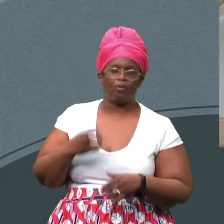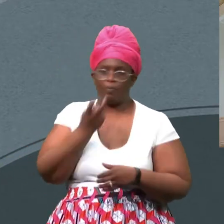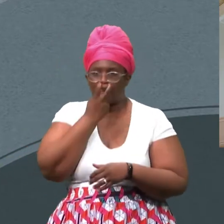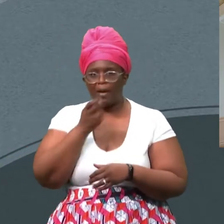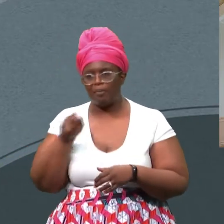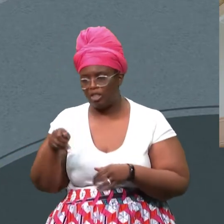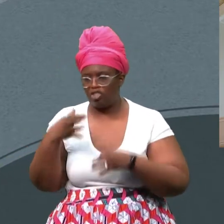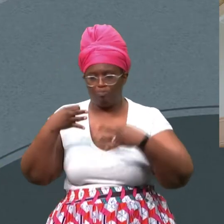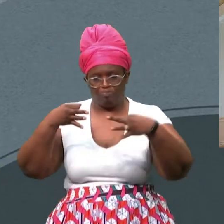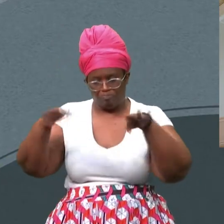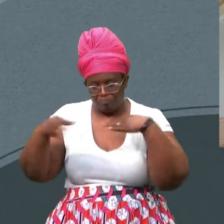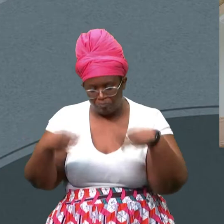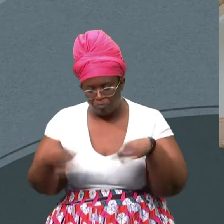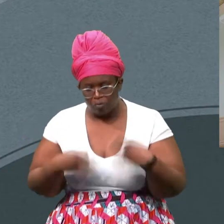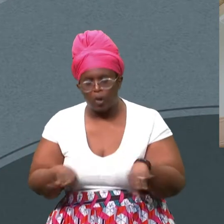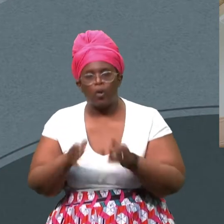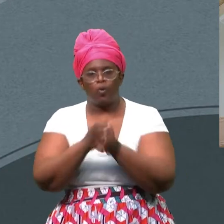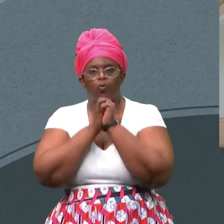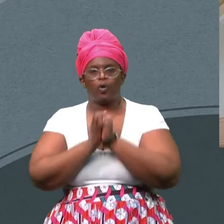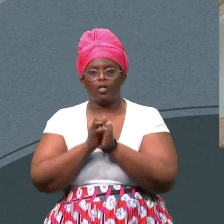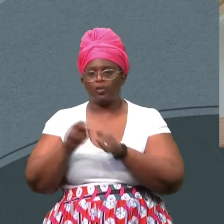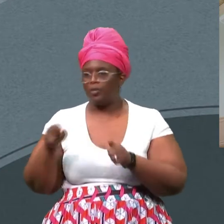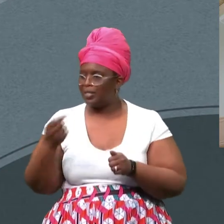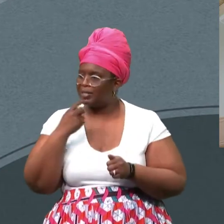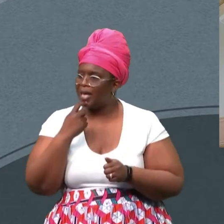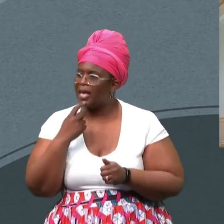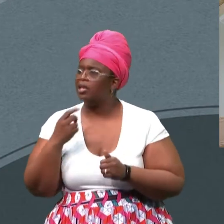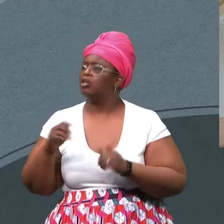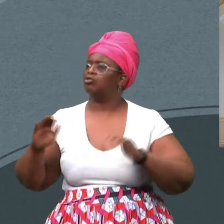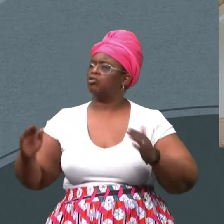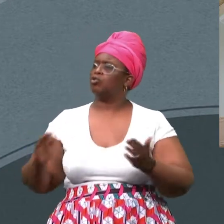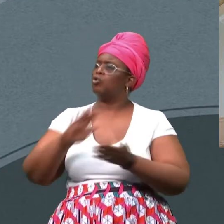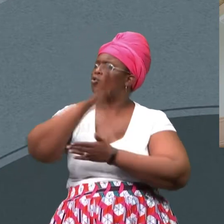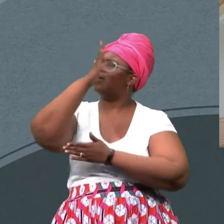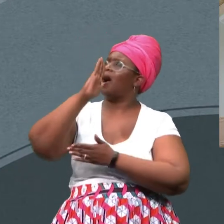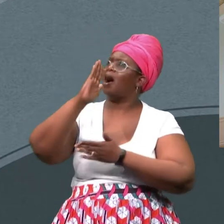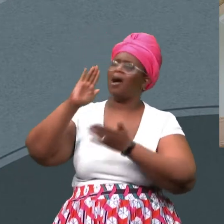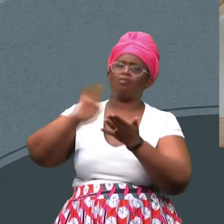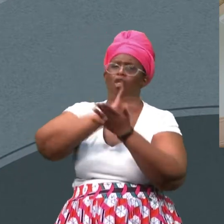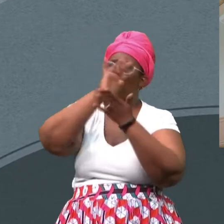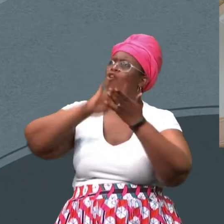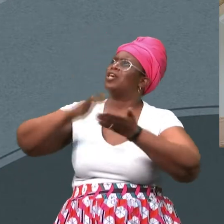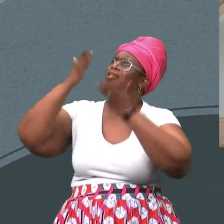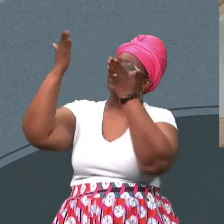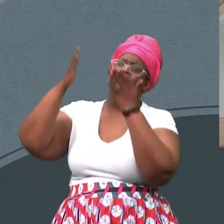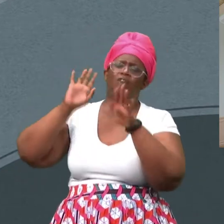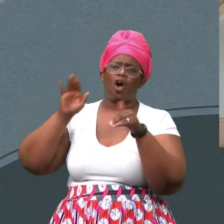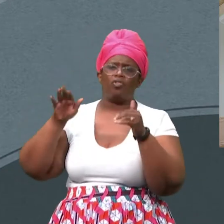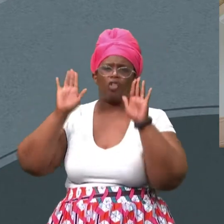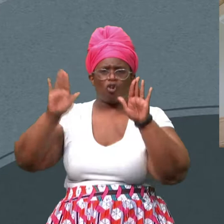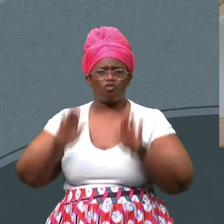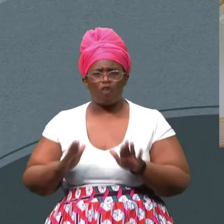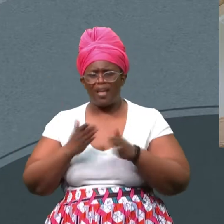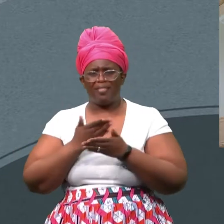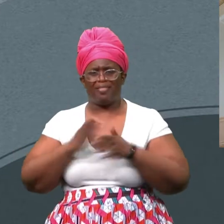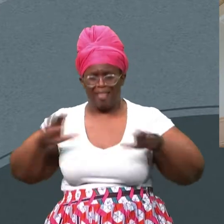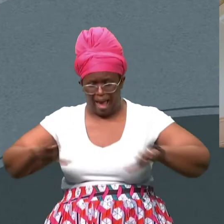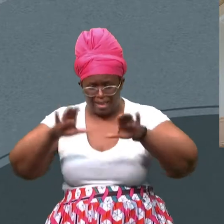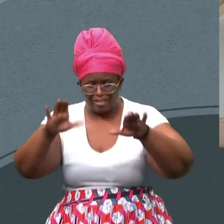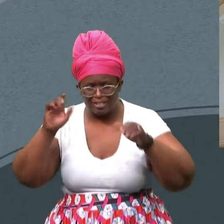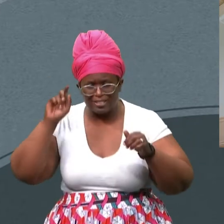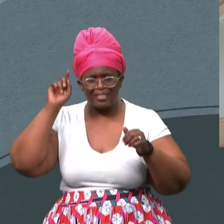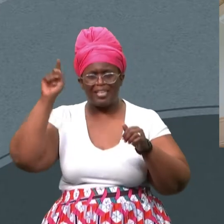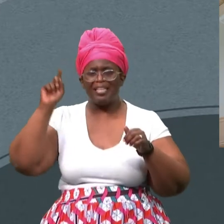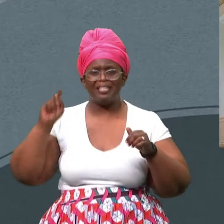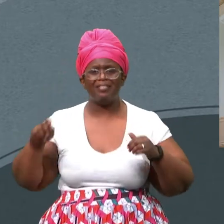was, this worship. She said, to God be the glory for the great things he has done. I dare you to take a moment before I give you